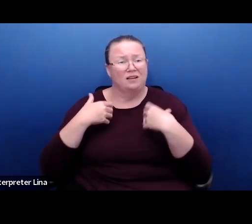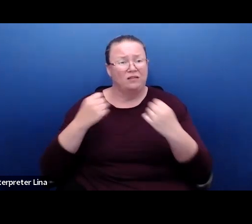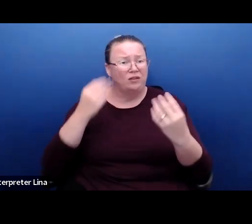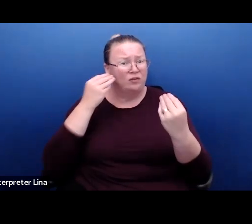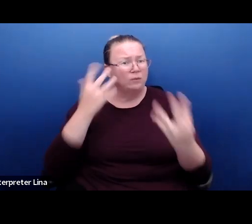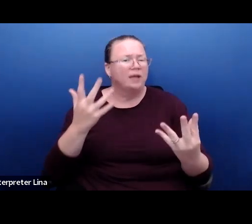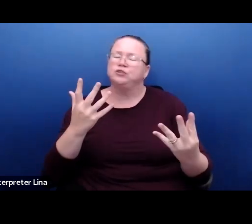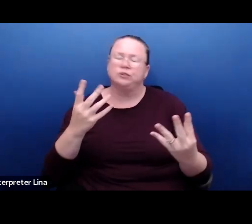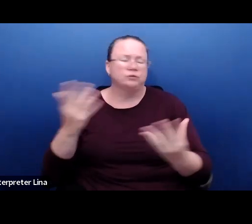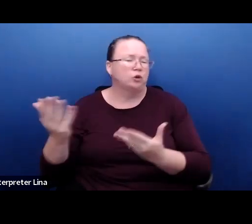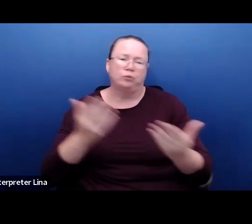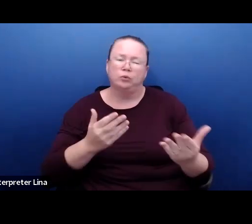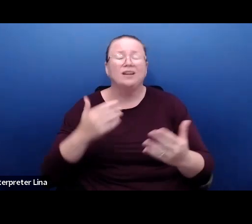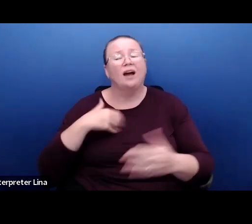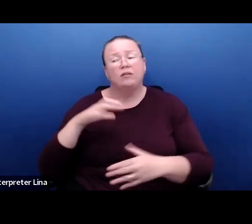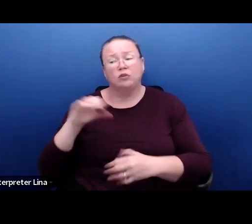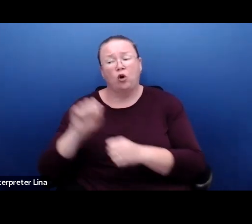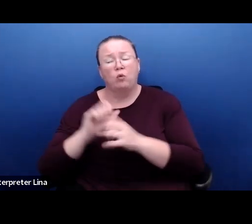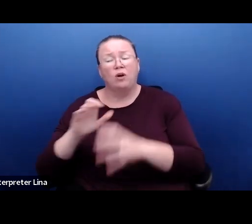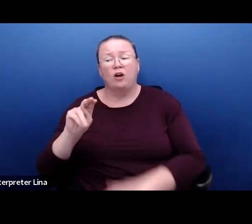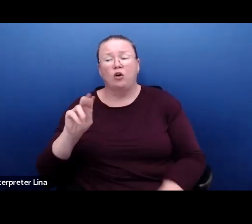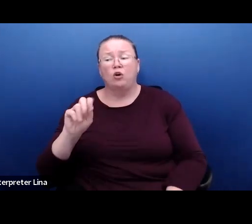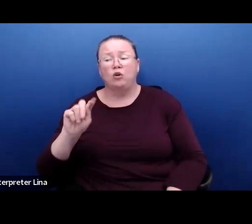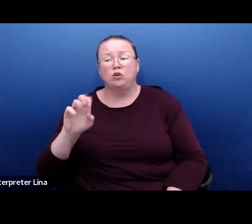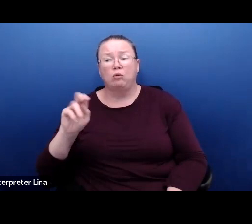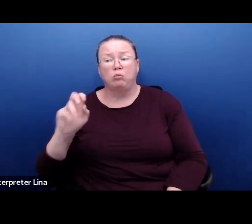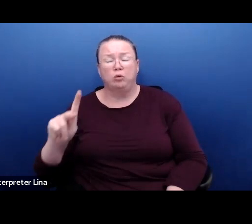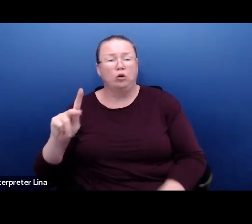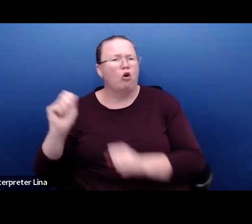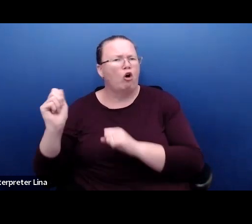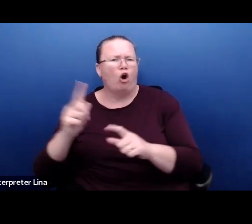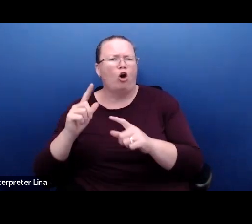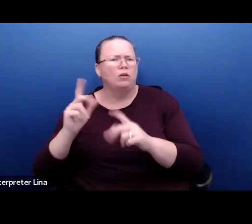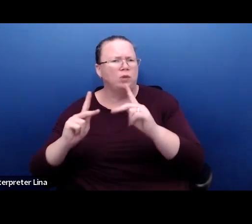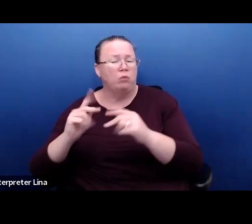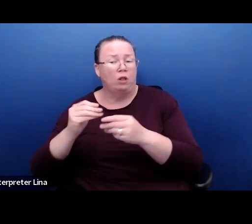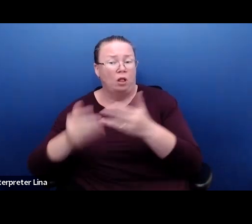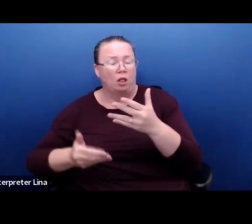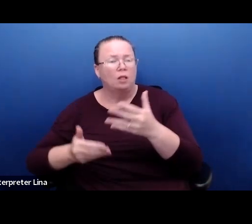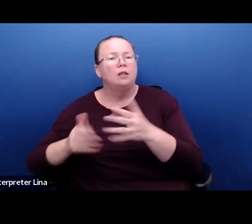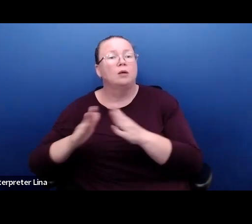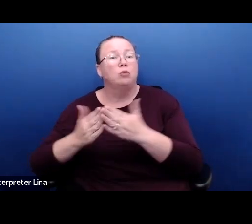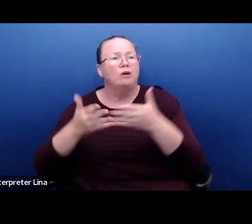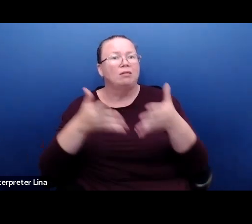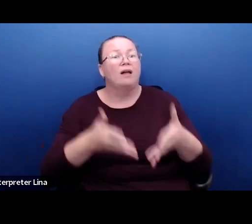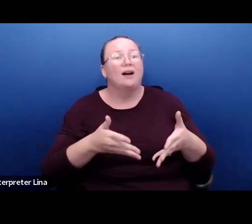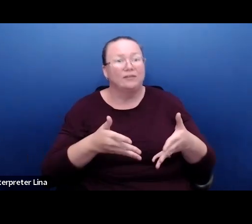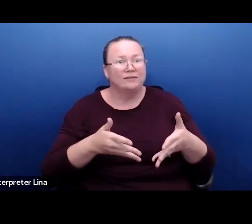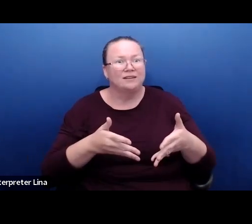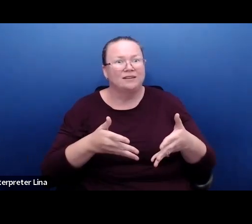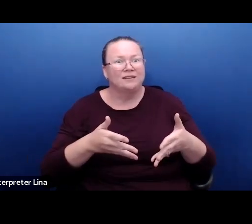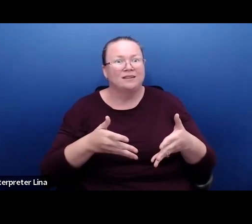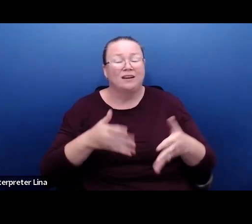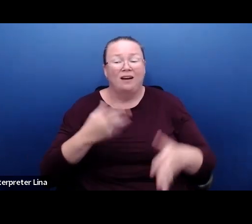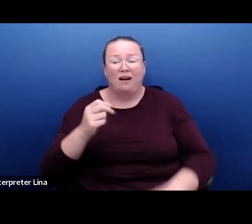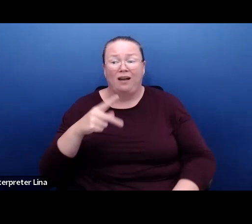I had a coworker that had a notebook with all of their folks in it, and they left that notebook behind. So not only is that a